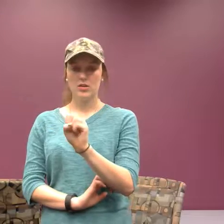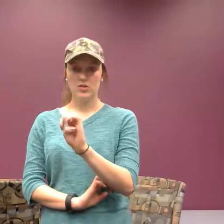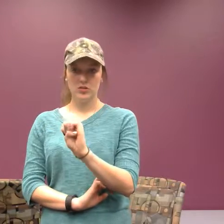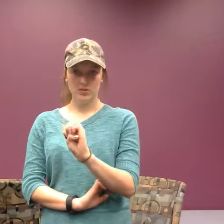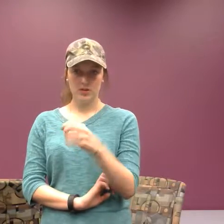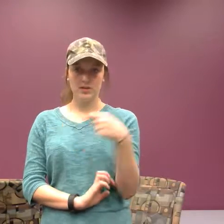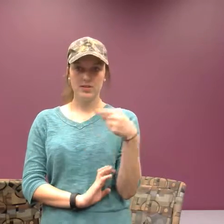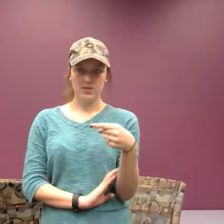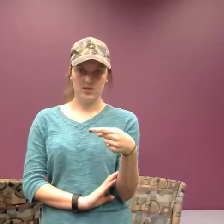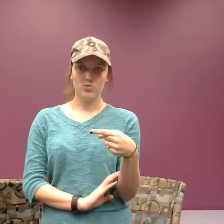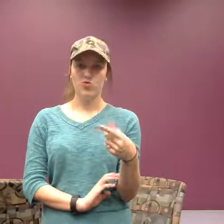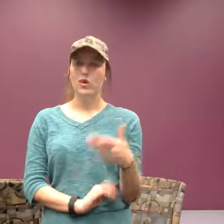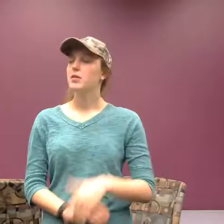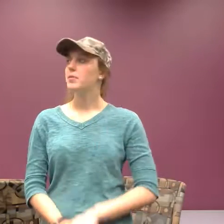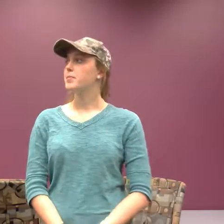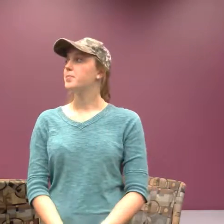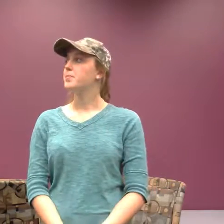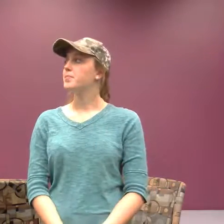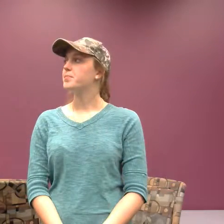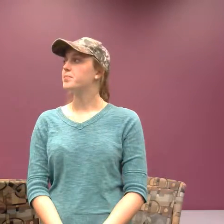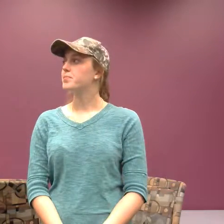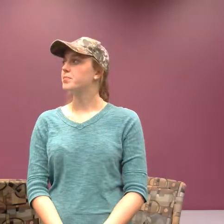Subtract again. How